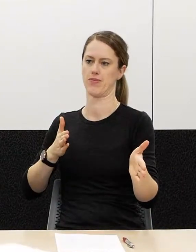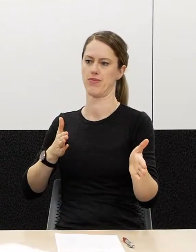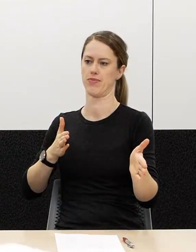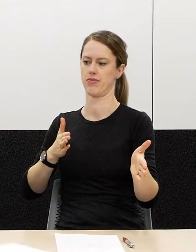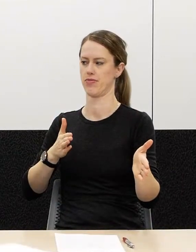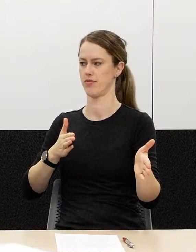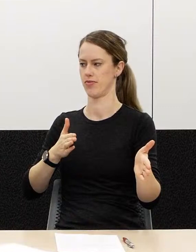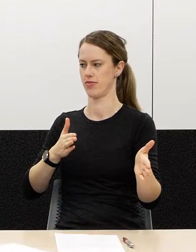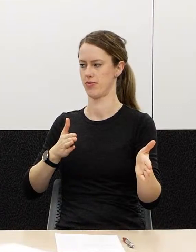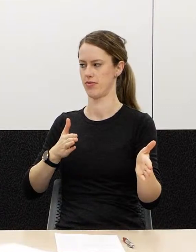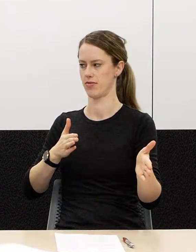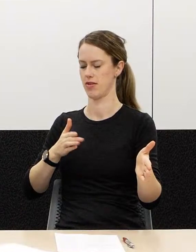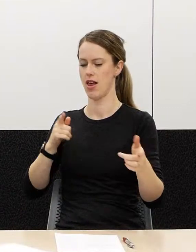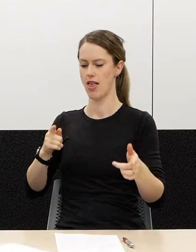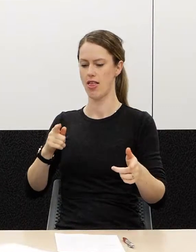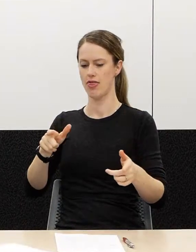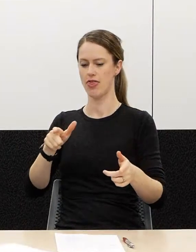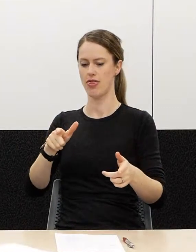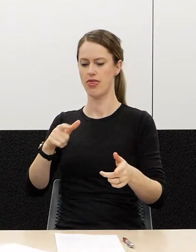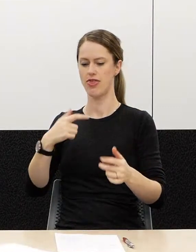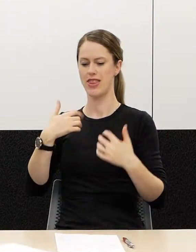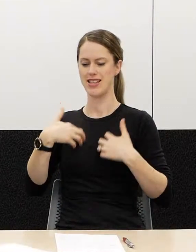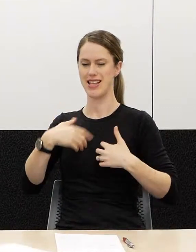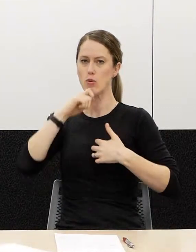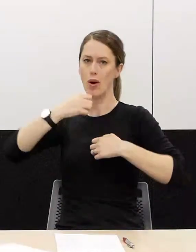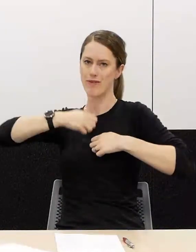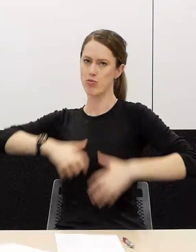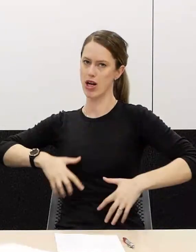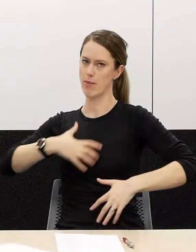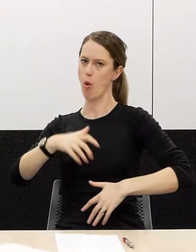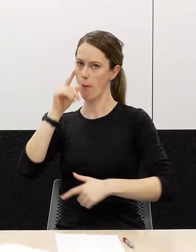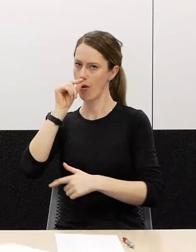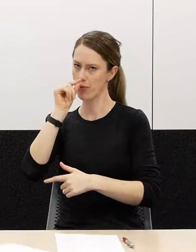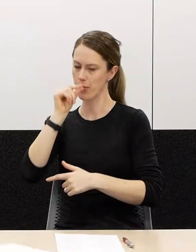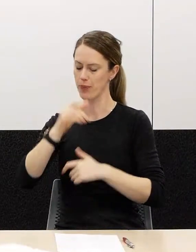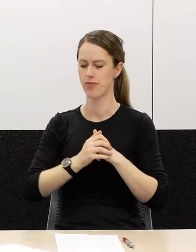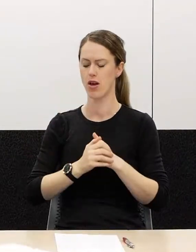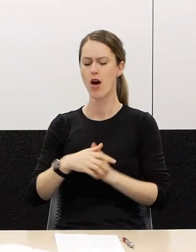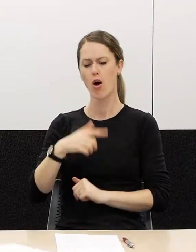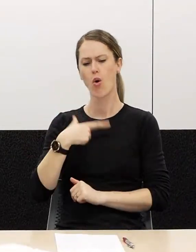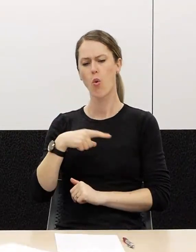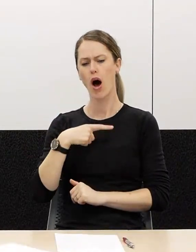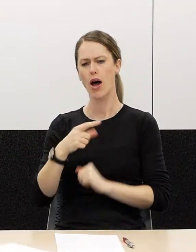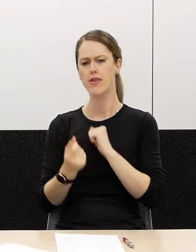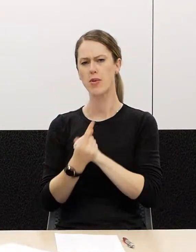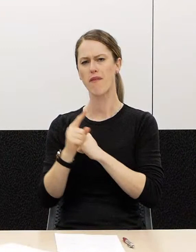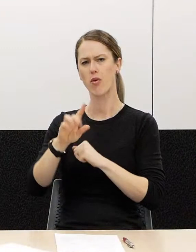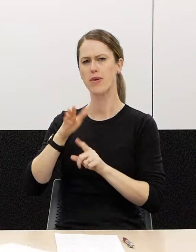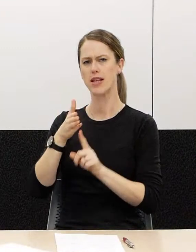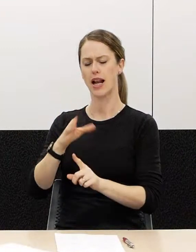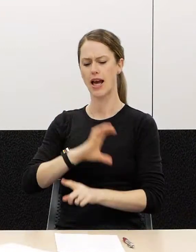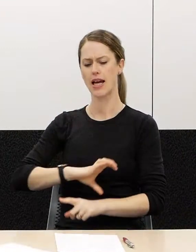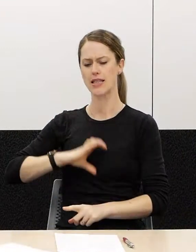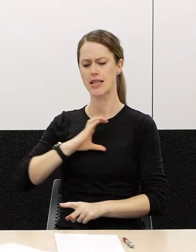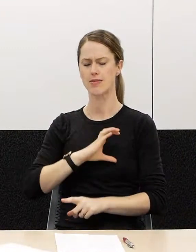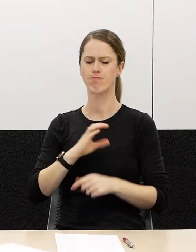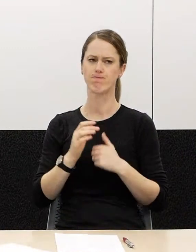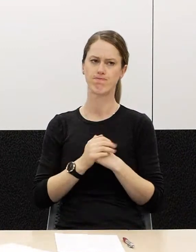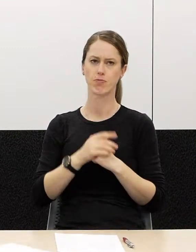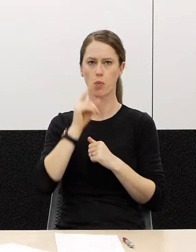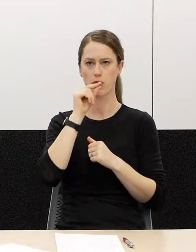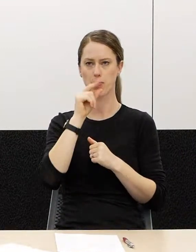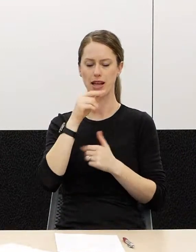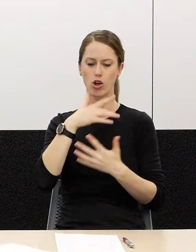have localized disease. In terms of why that is the case for those particular cancers, it's likely